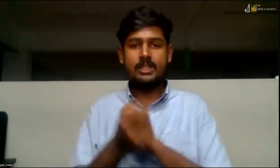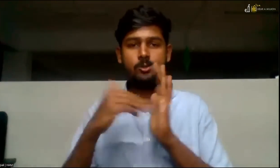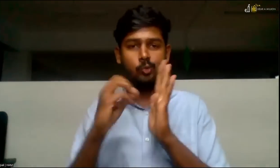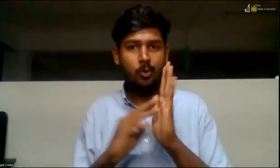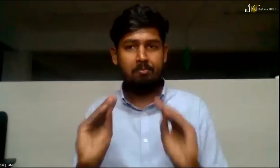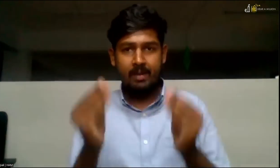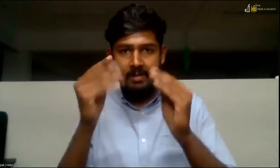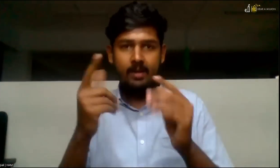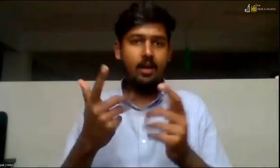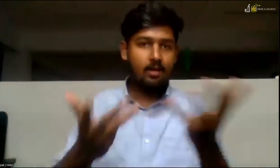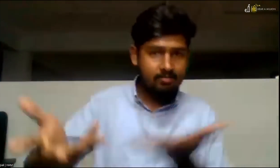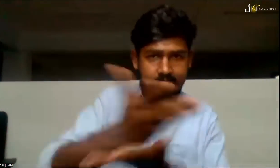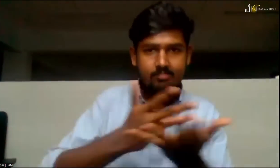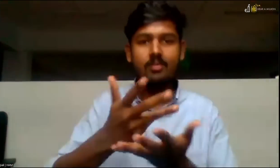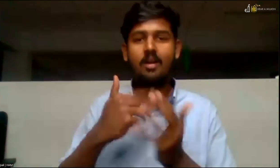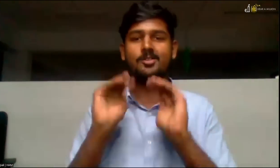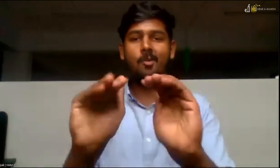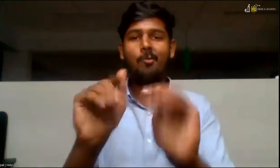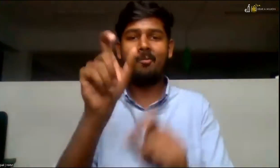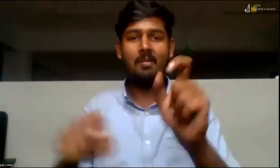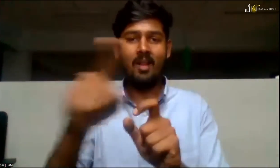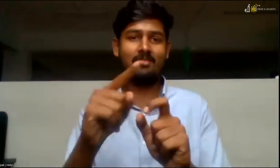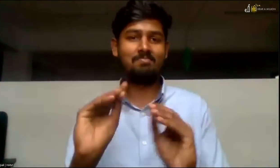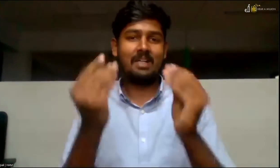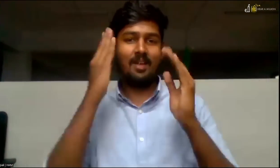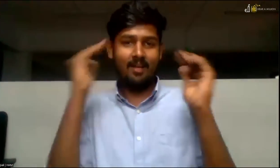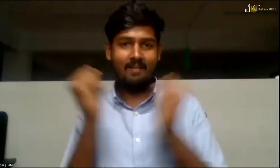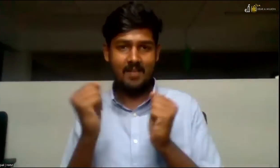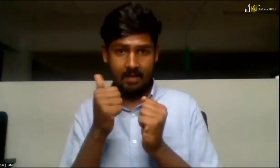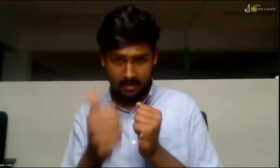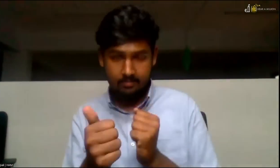wanted to make, so that we can take care in the other sessions for us. So this is for